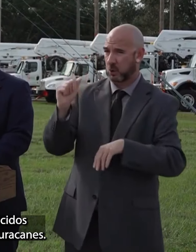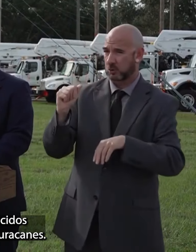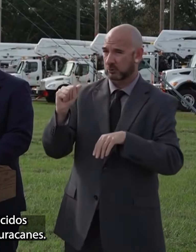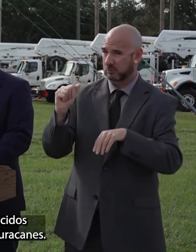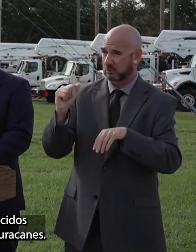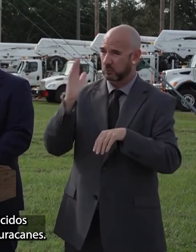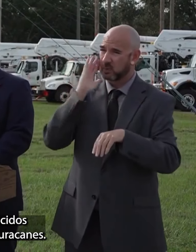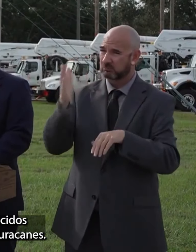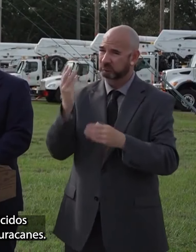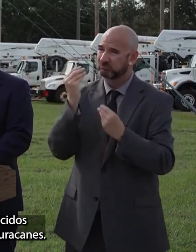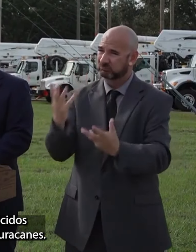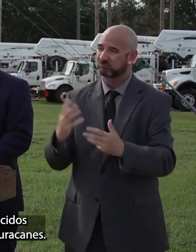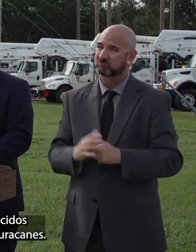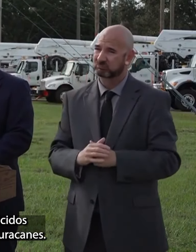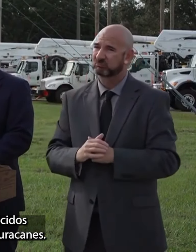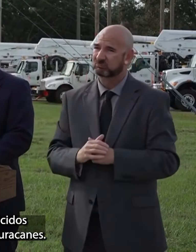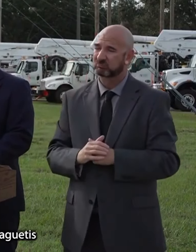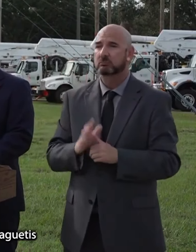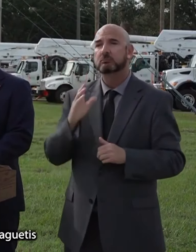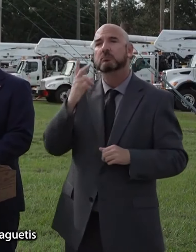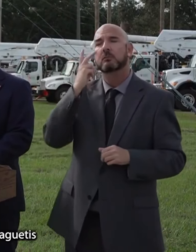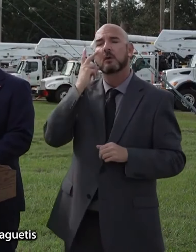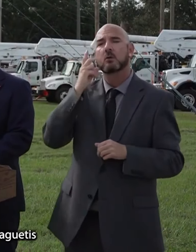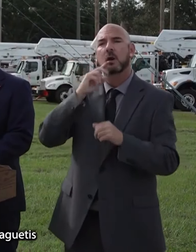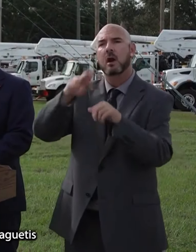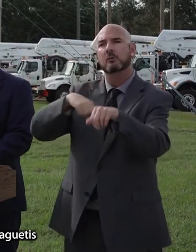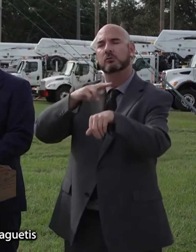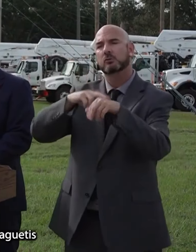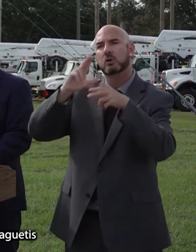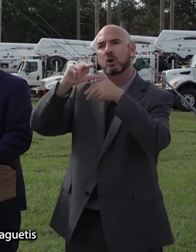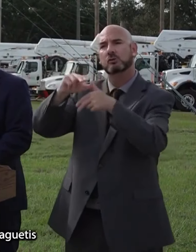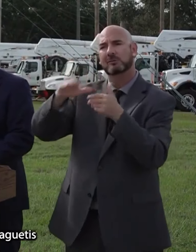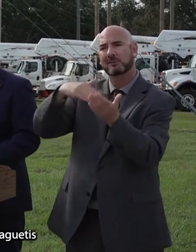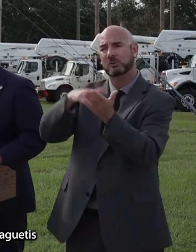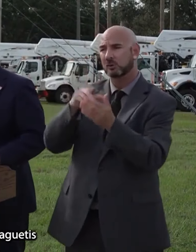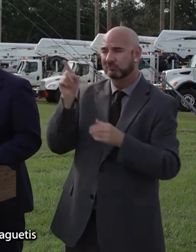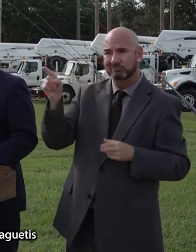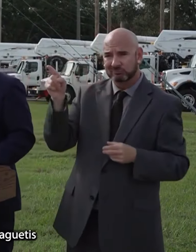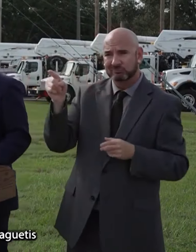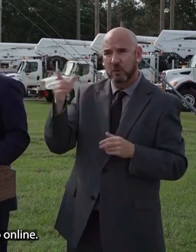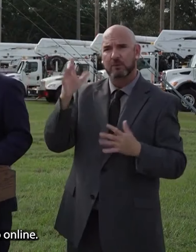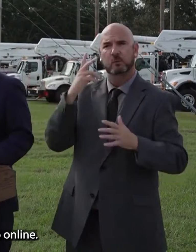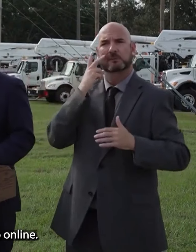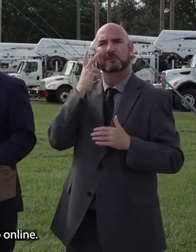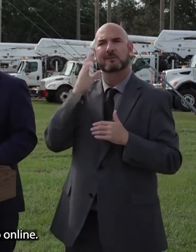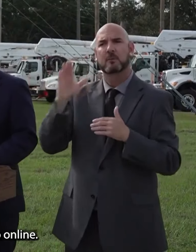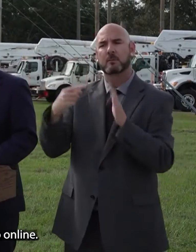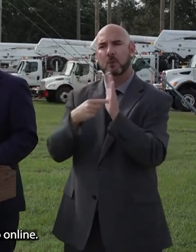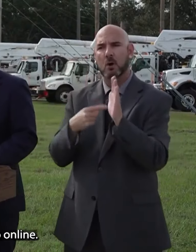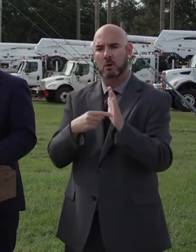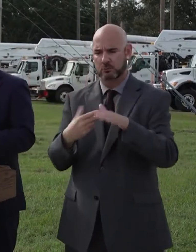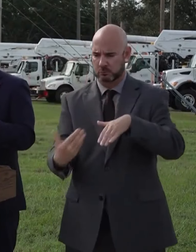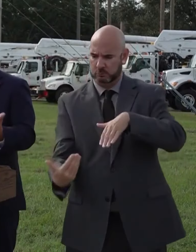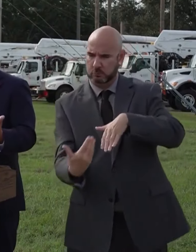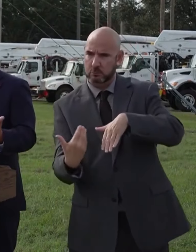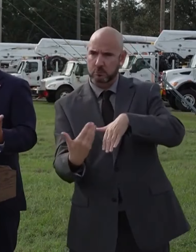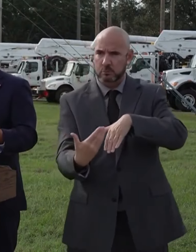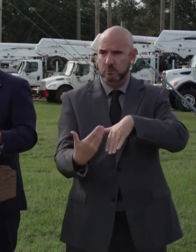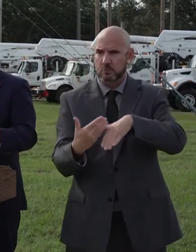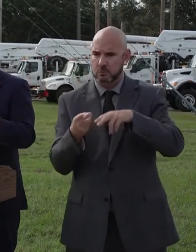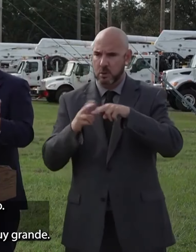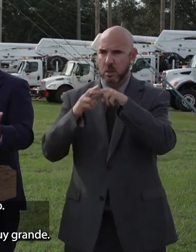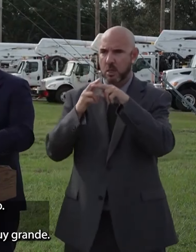produced by the National Hurricane Center. You see these spaghetti models that get put out that I see online, and that's